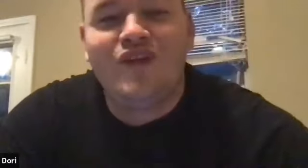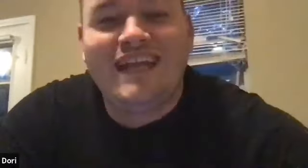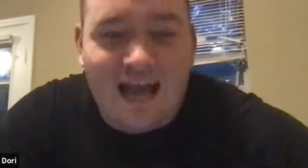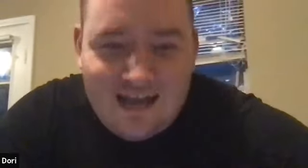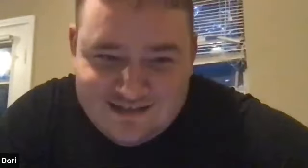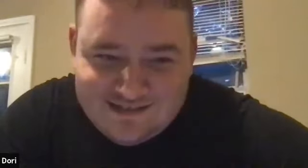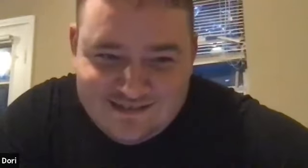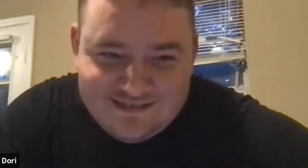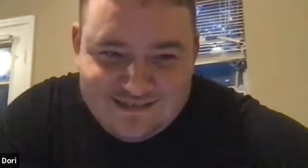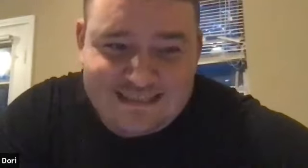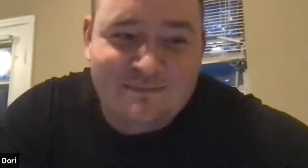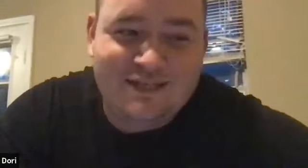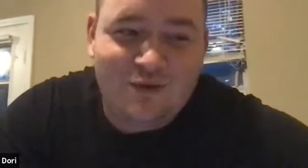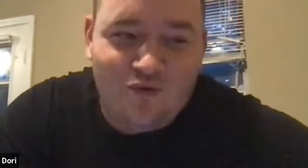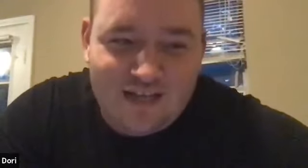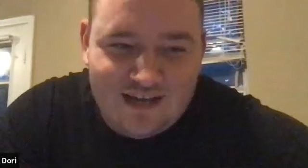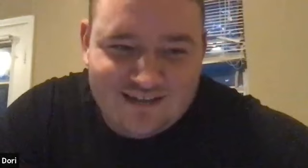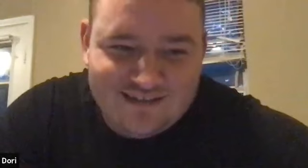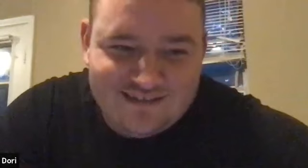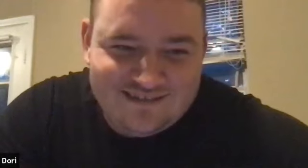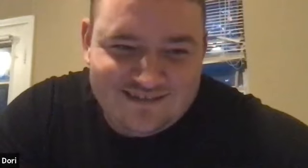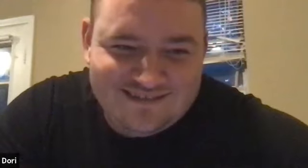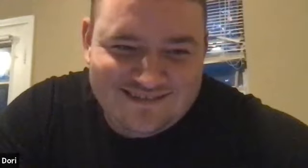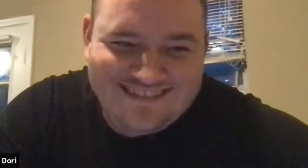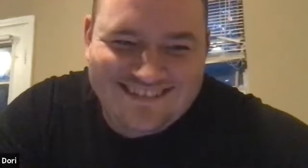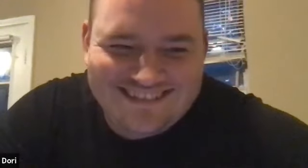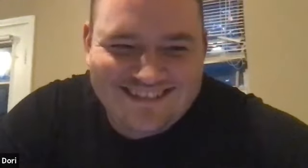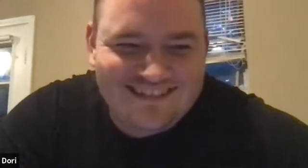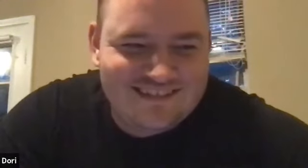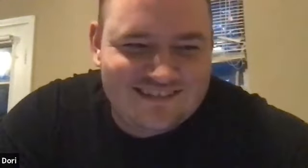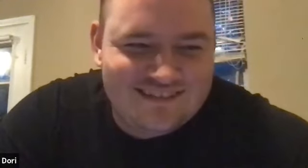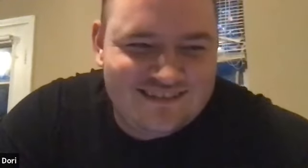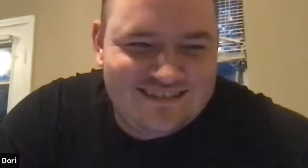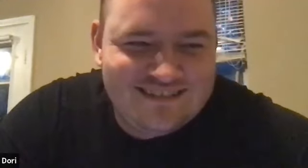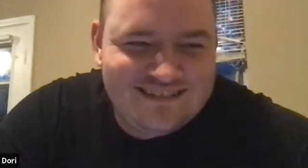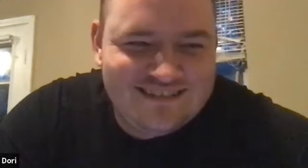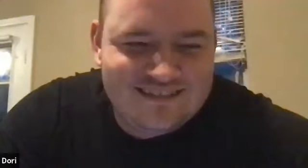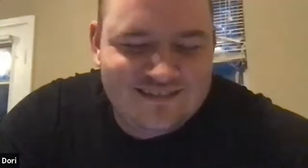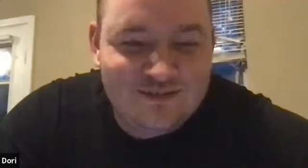Korea. Nice to meet you, Korea. E. How do you do E? You said